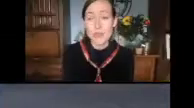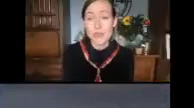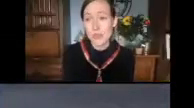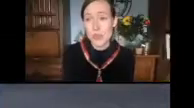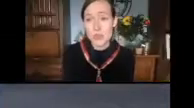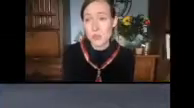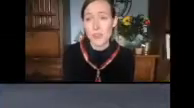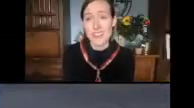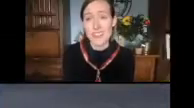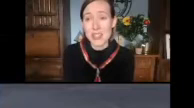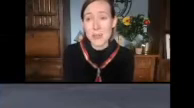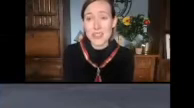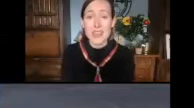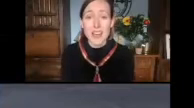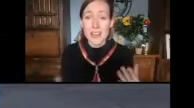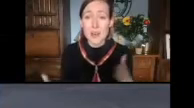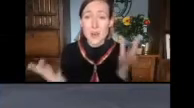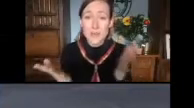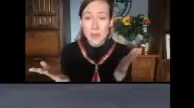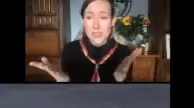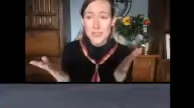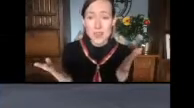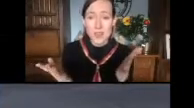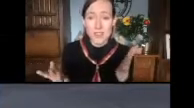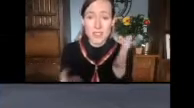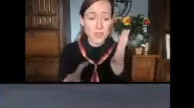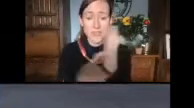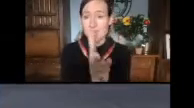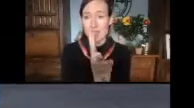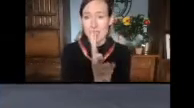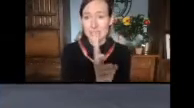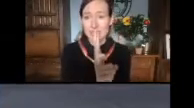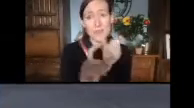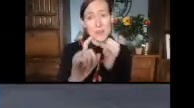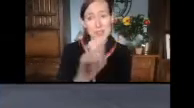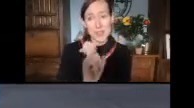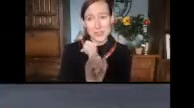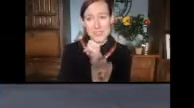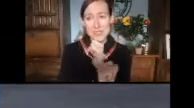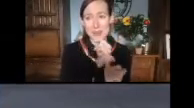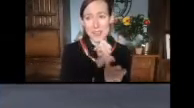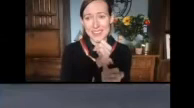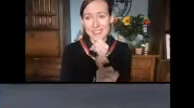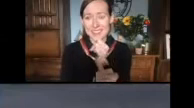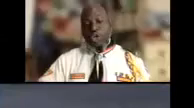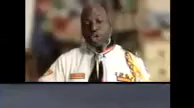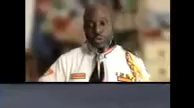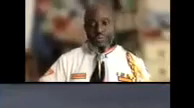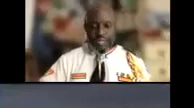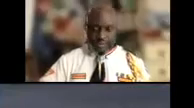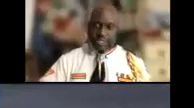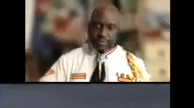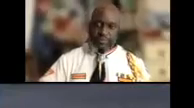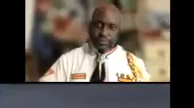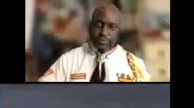I don't know, to be honest. It could be one family in Scotland could do it this way, and another family could do it this way. Oh,